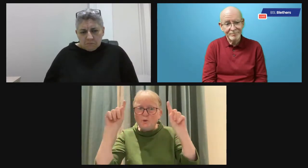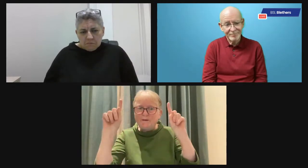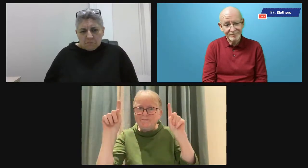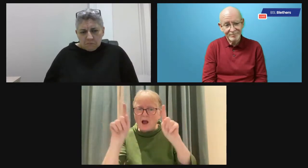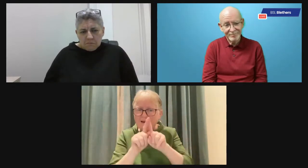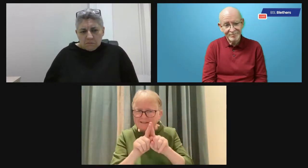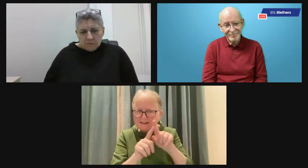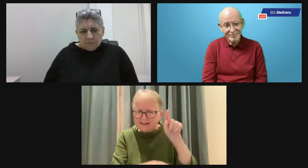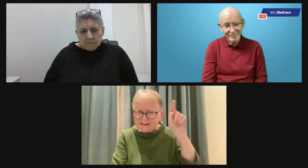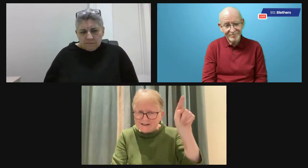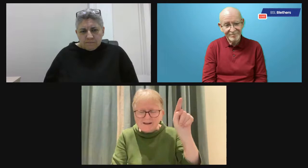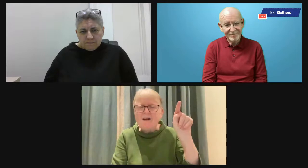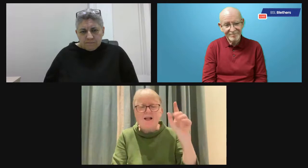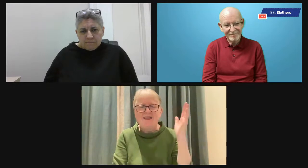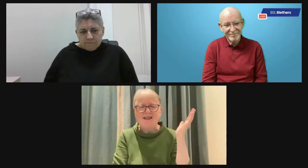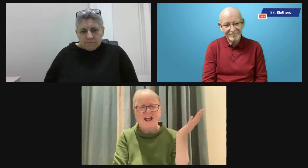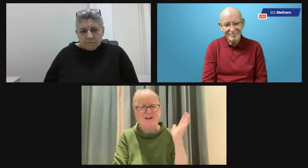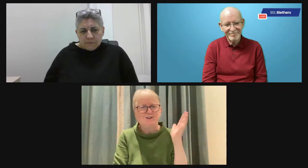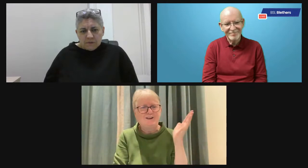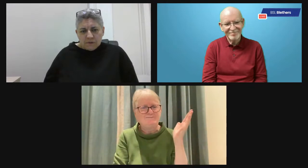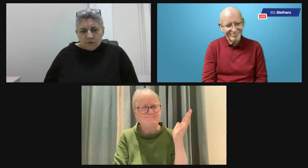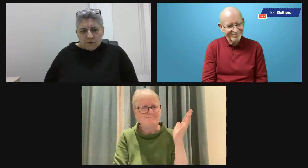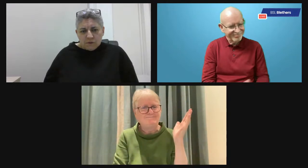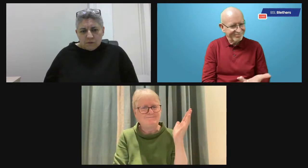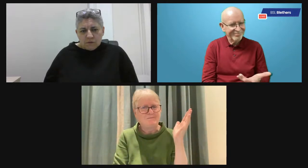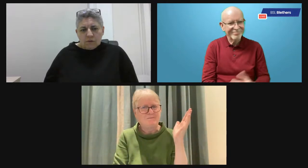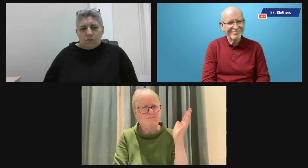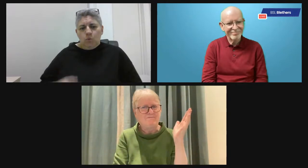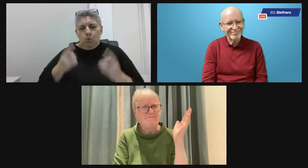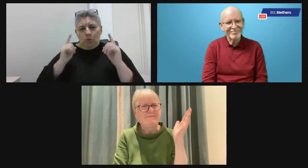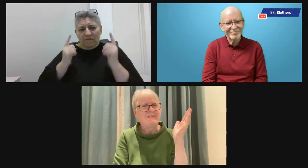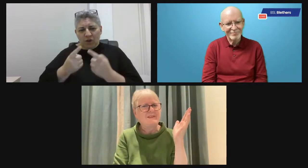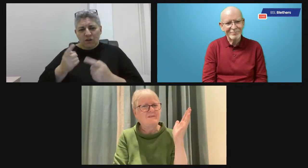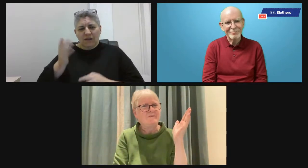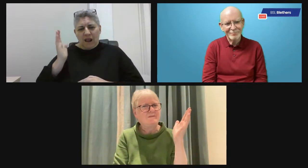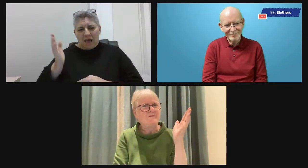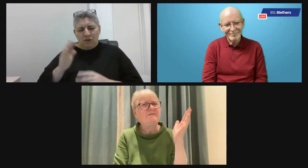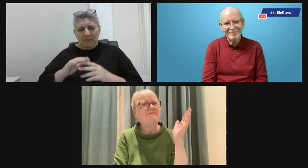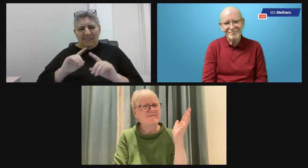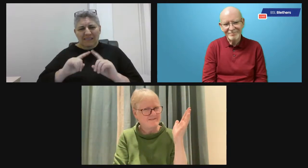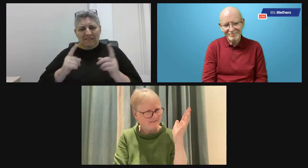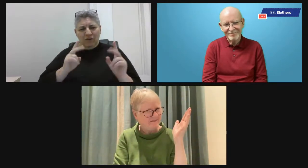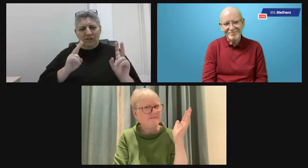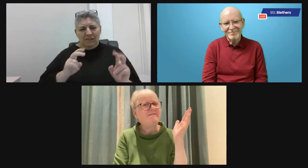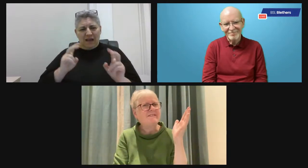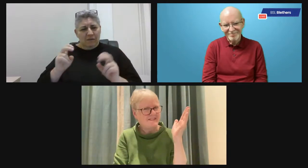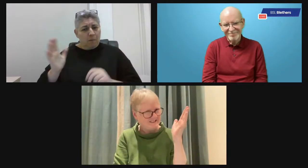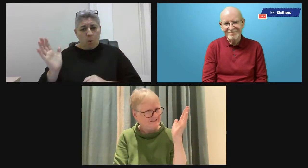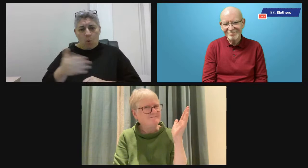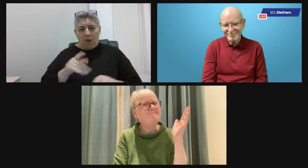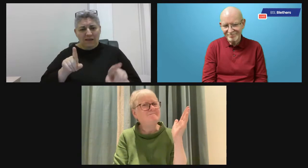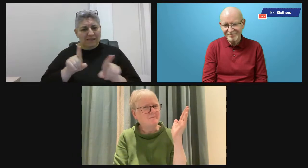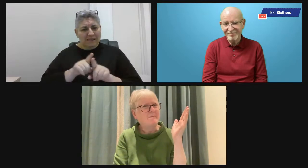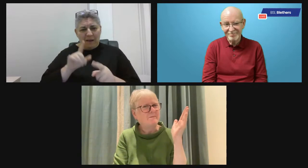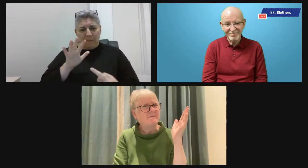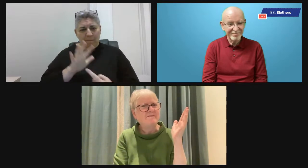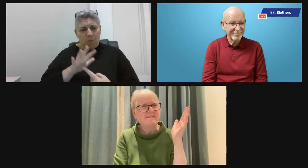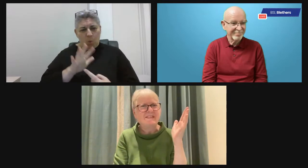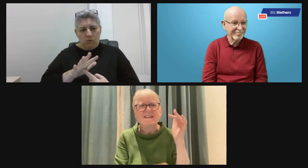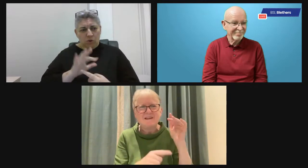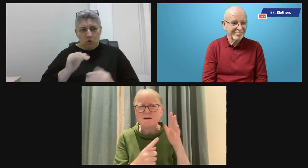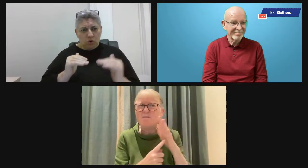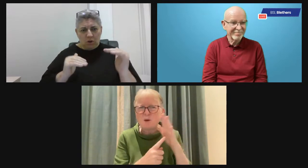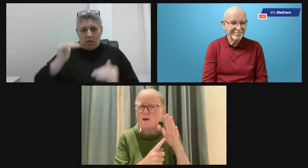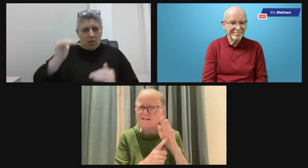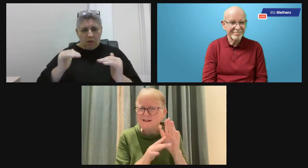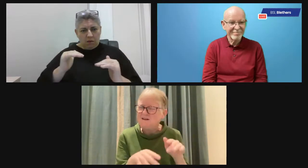and by the time you get to university, that person is a lecturer. Ah, so it's just titles, but